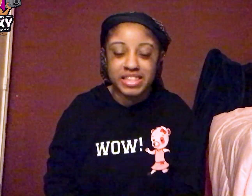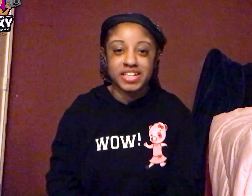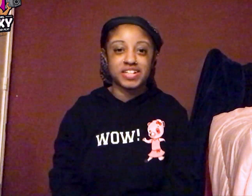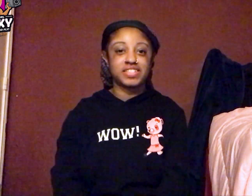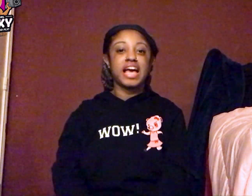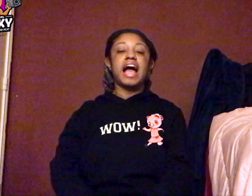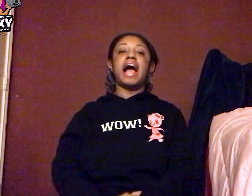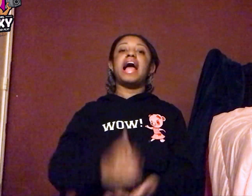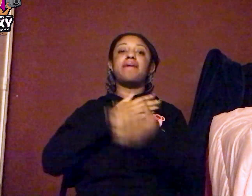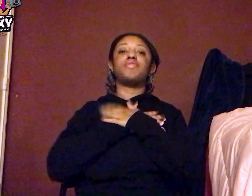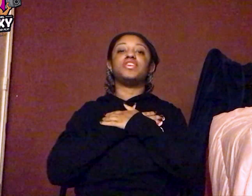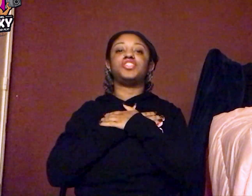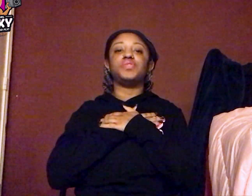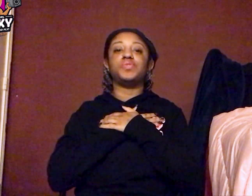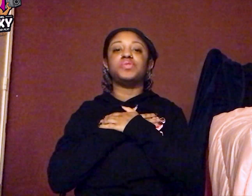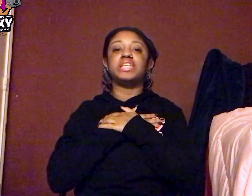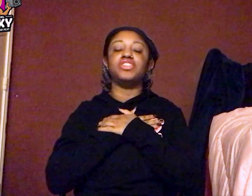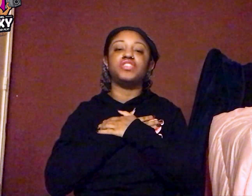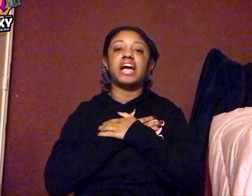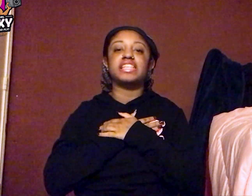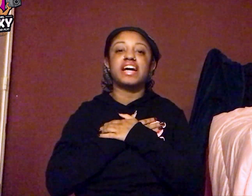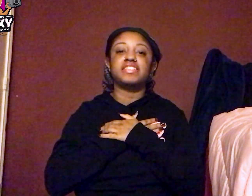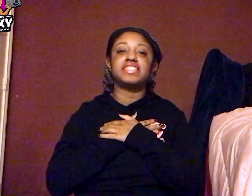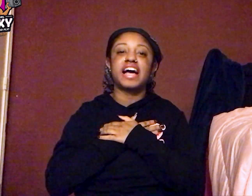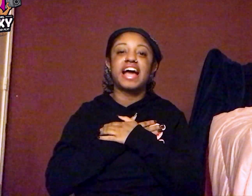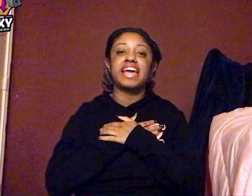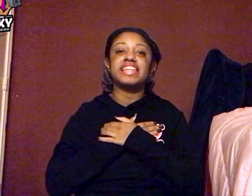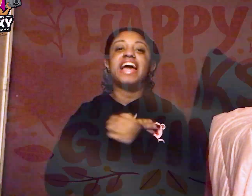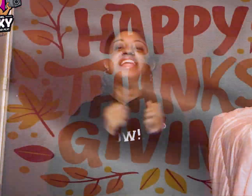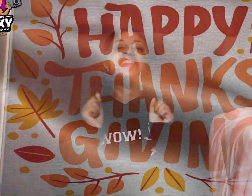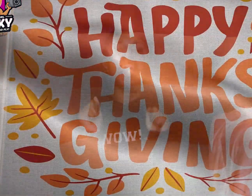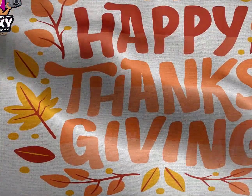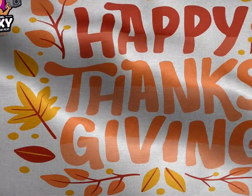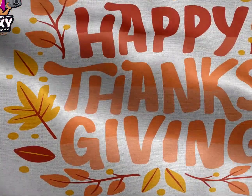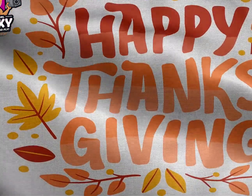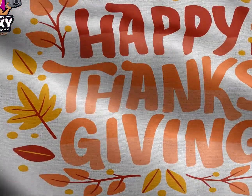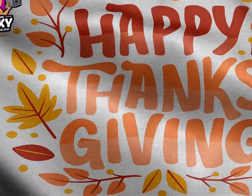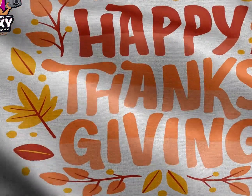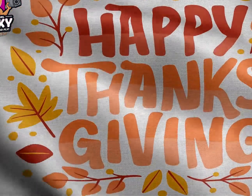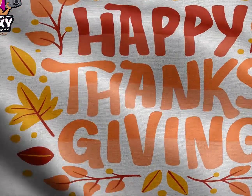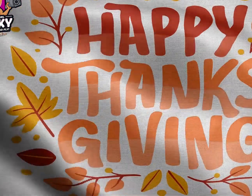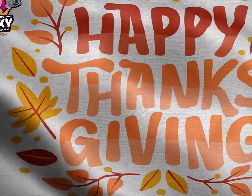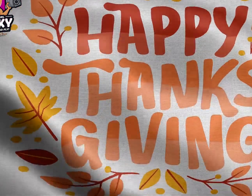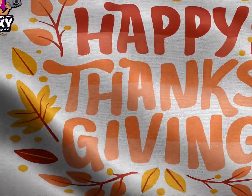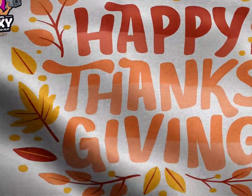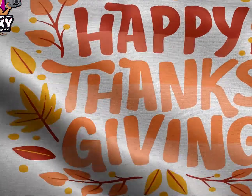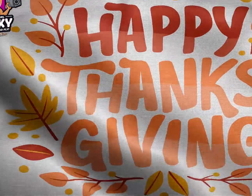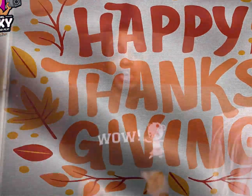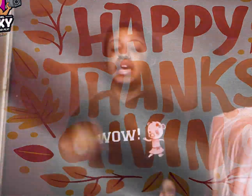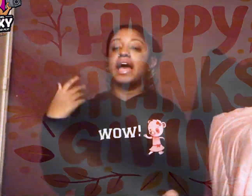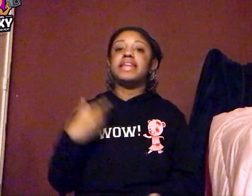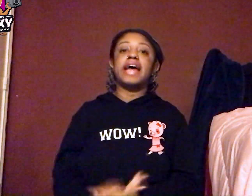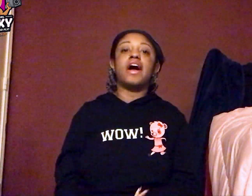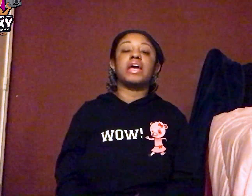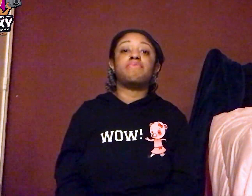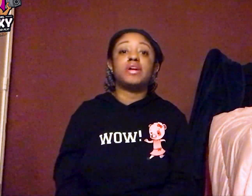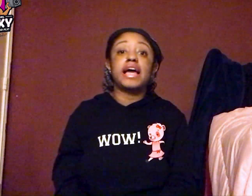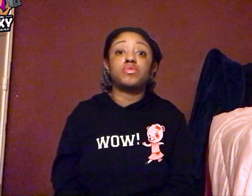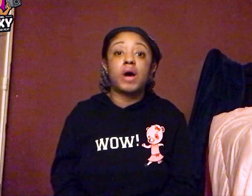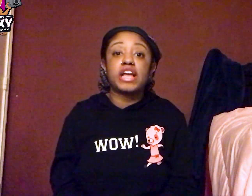Panthers, I'm going to teach you guys how to sign Thanksgiving signs, okay? Now, if you guys watch